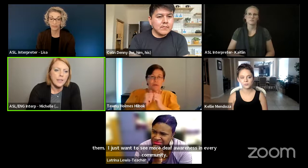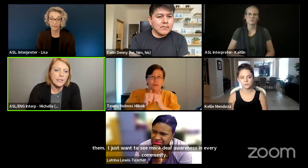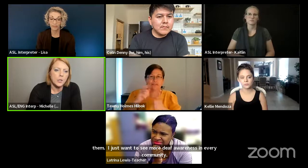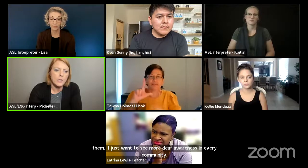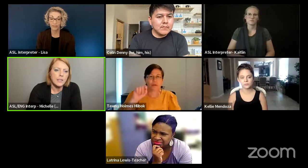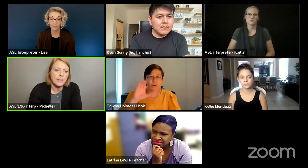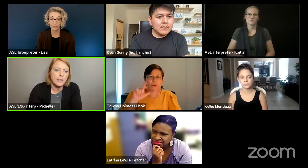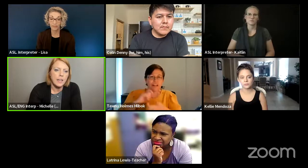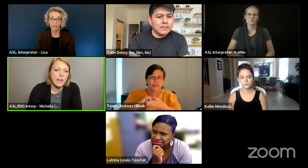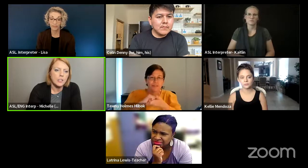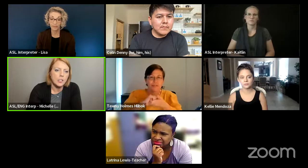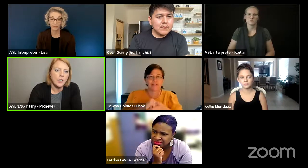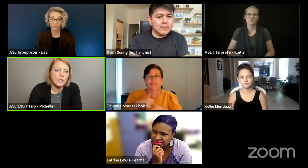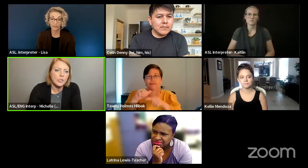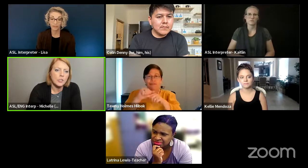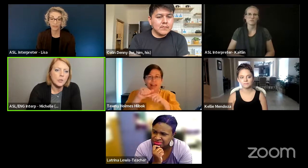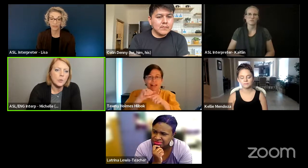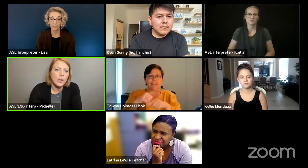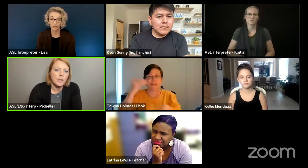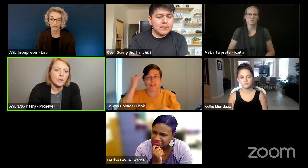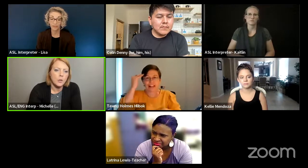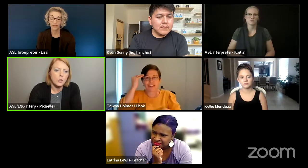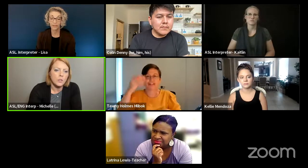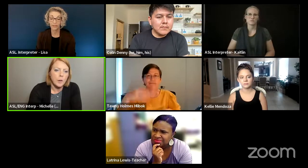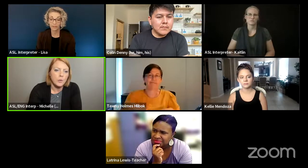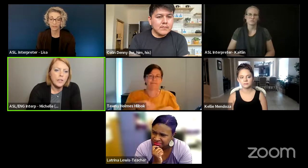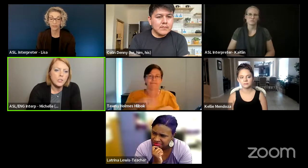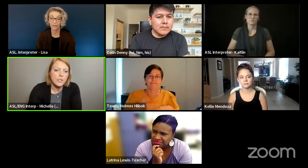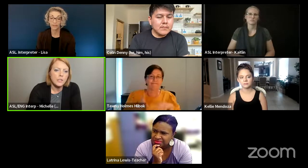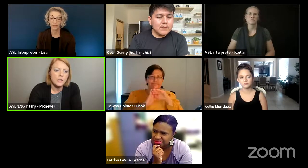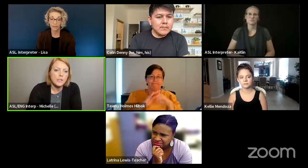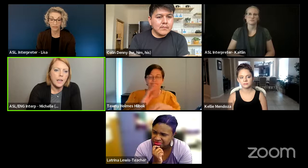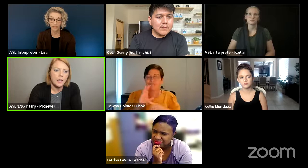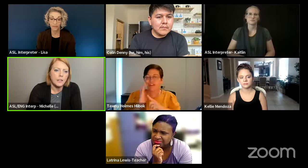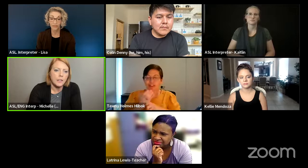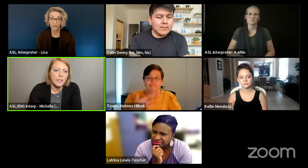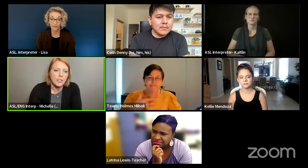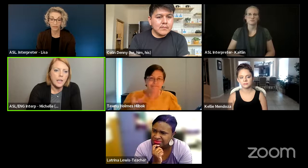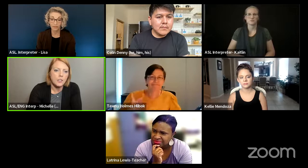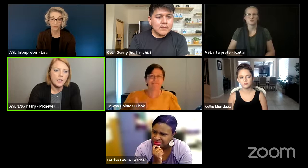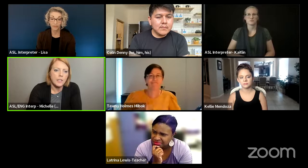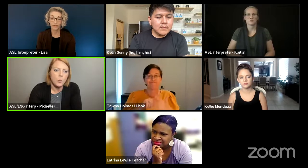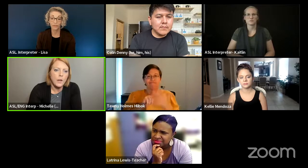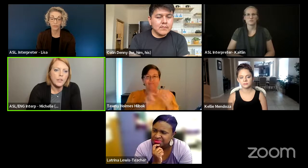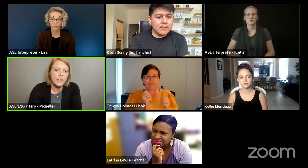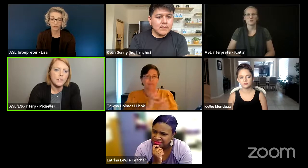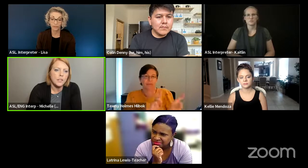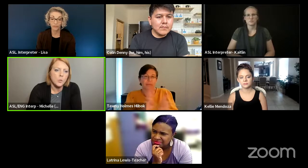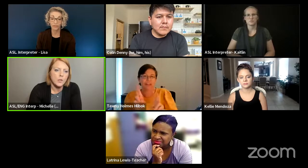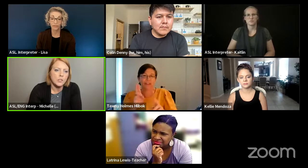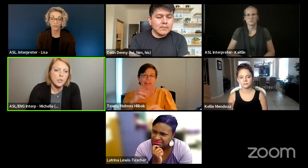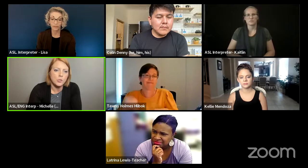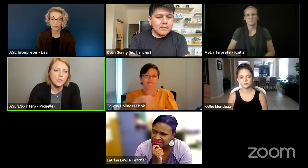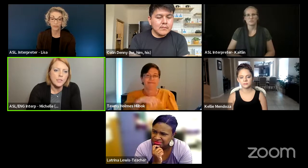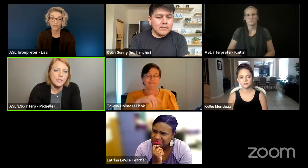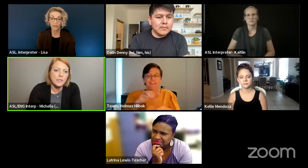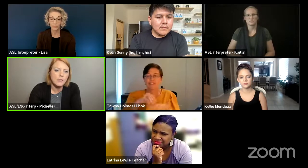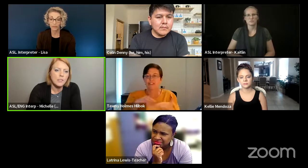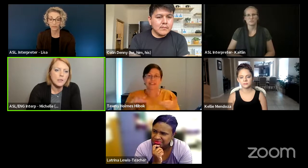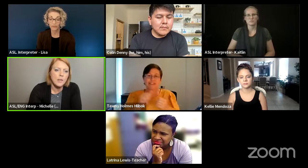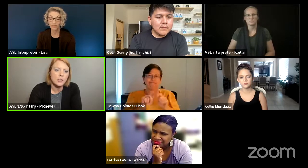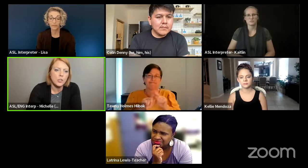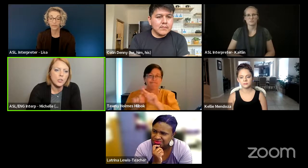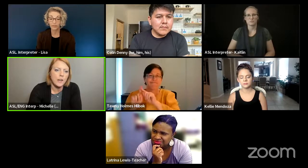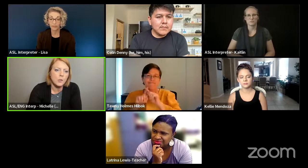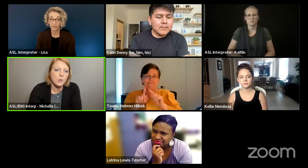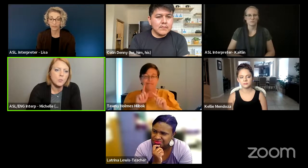in the state. So we definitely have to look into local collaborations and education and awareness, as well as cultural